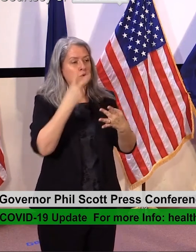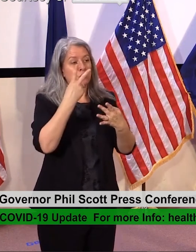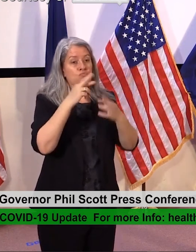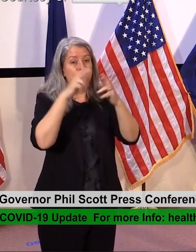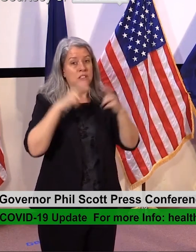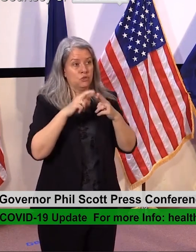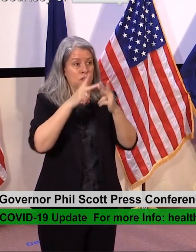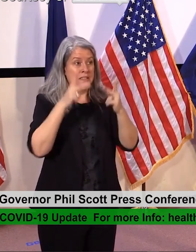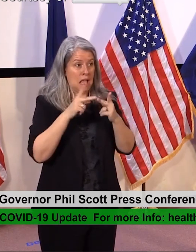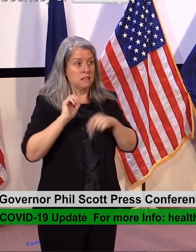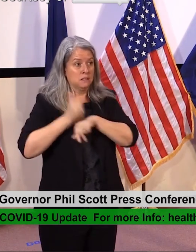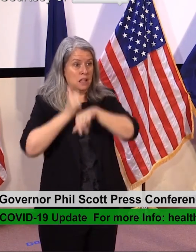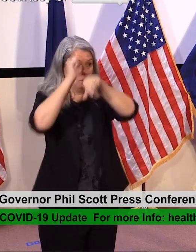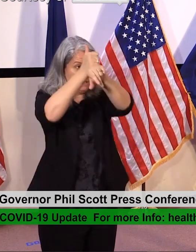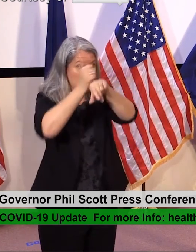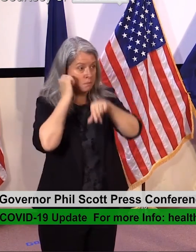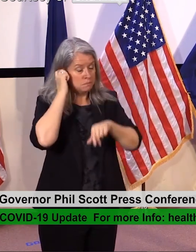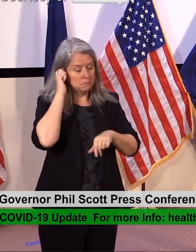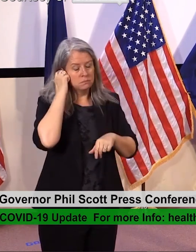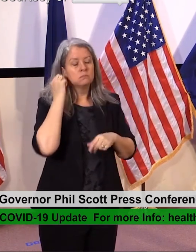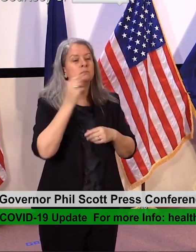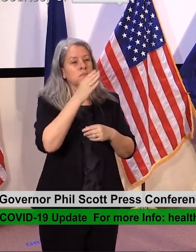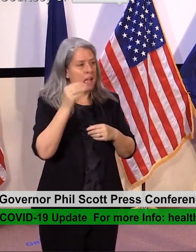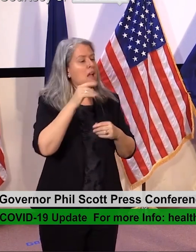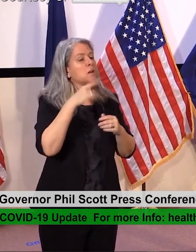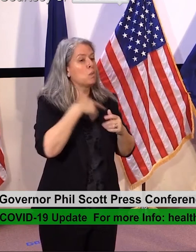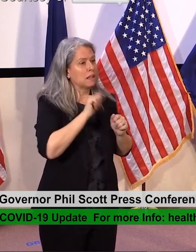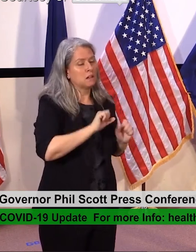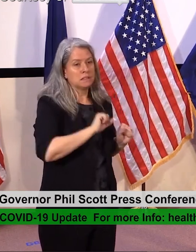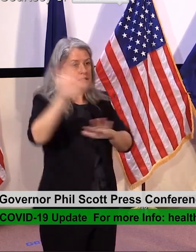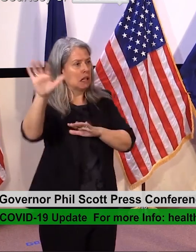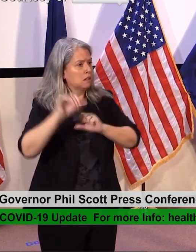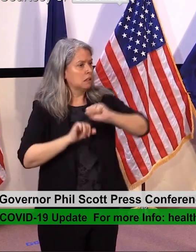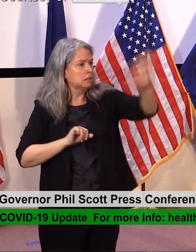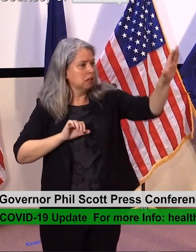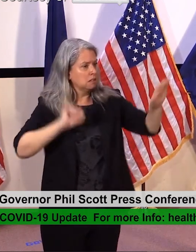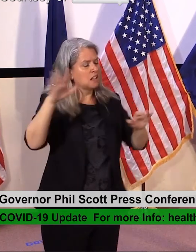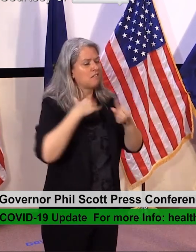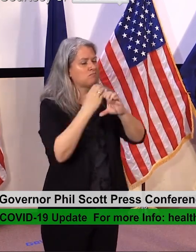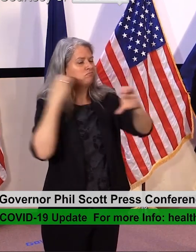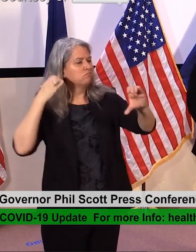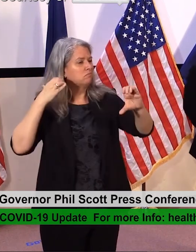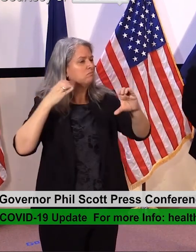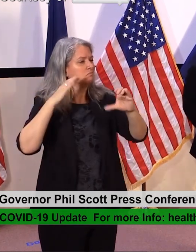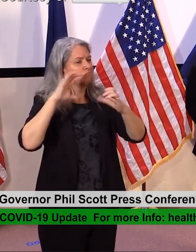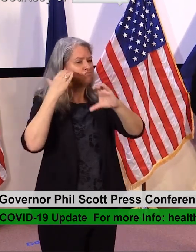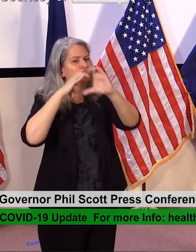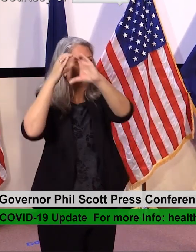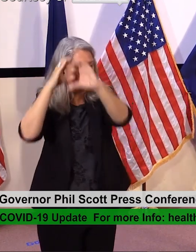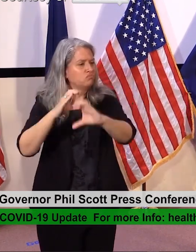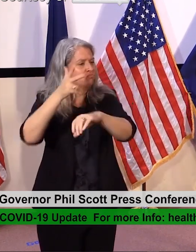progress, and then the ability to pivot assets to deploy them as necessary using these mobile trailers as